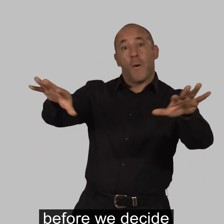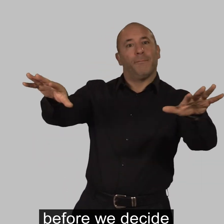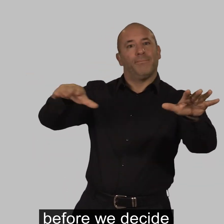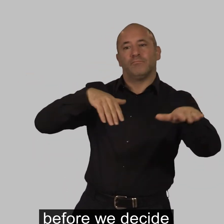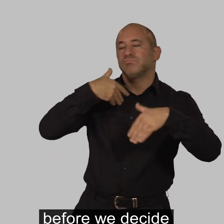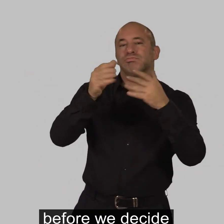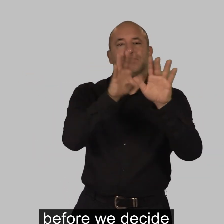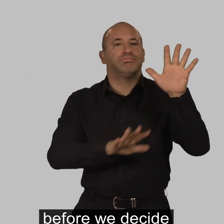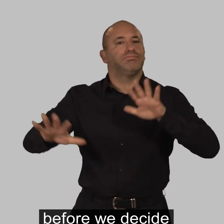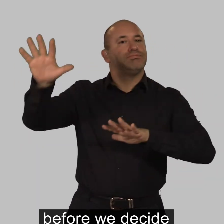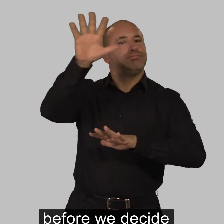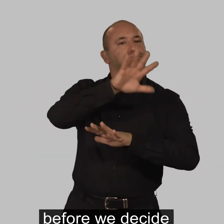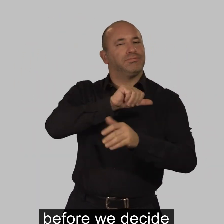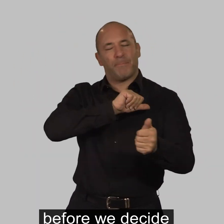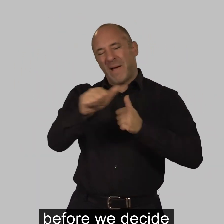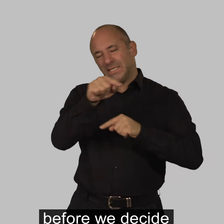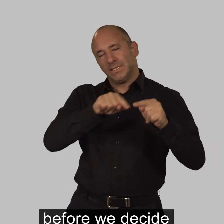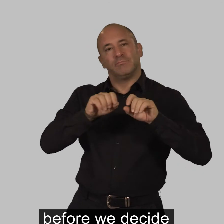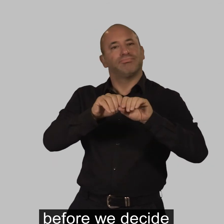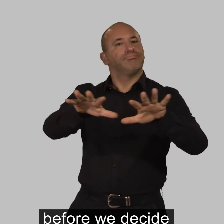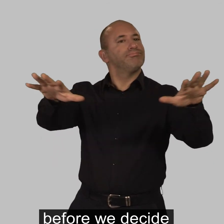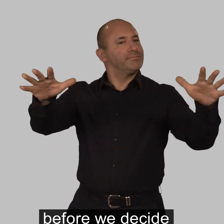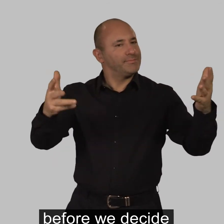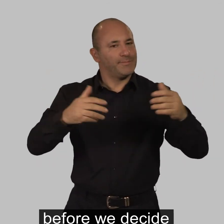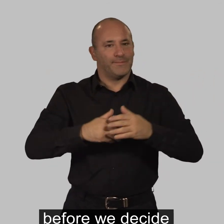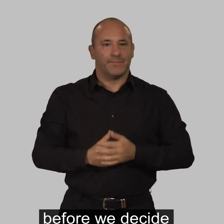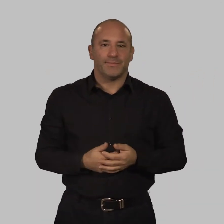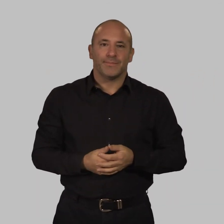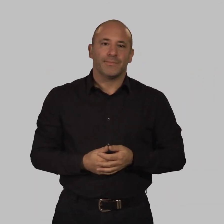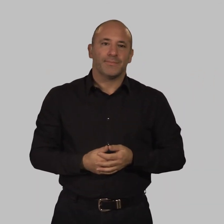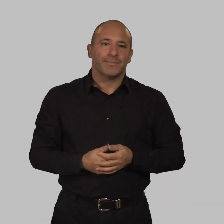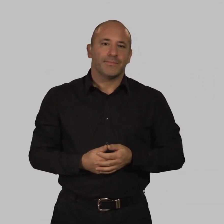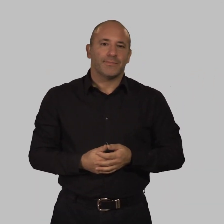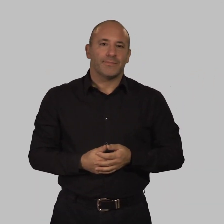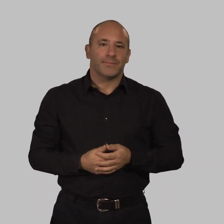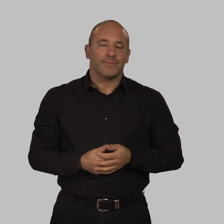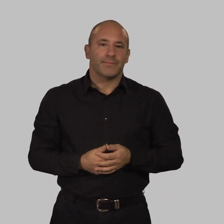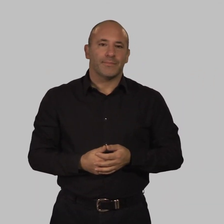can, before we decide to roll out the best ideas.